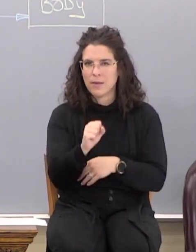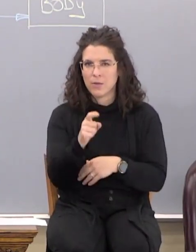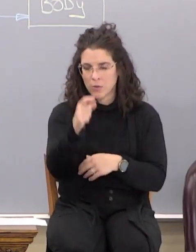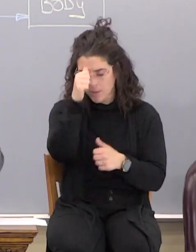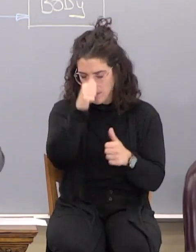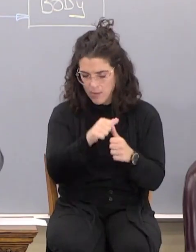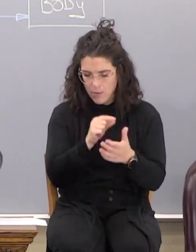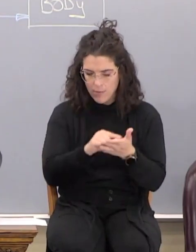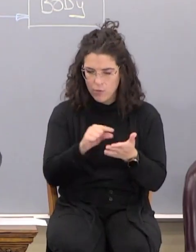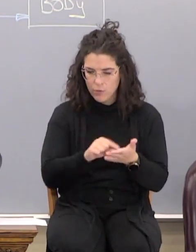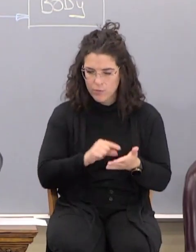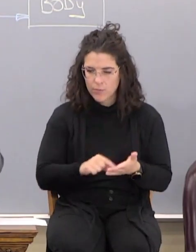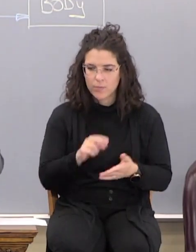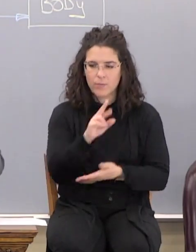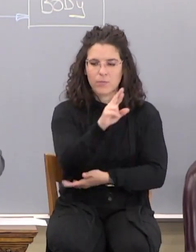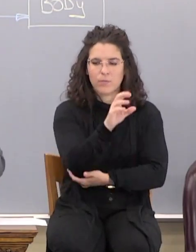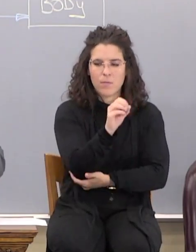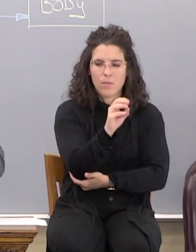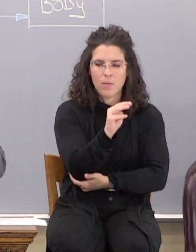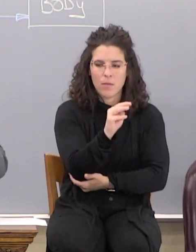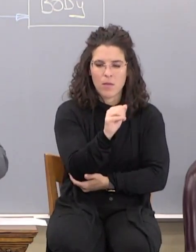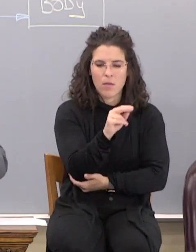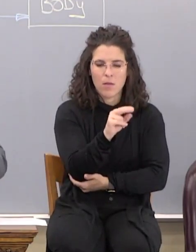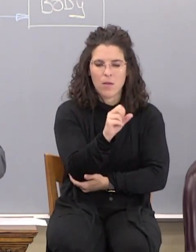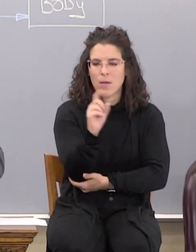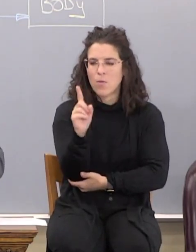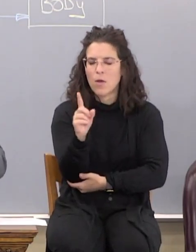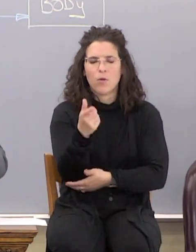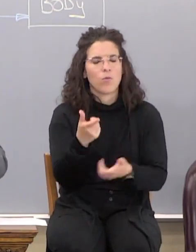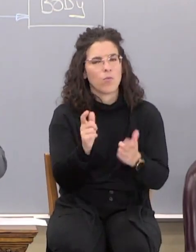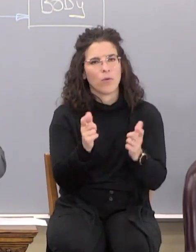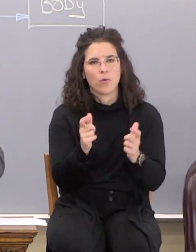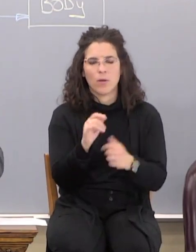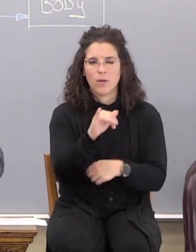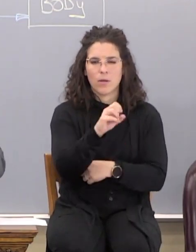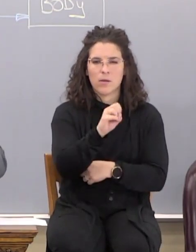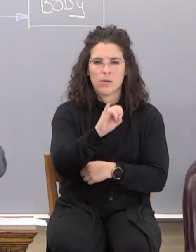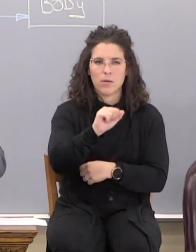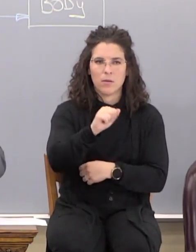verses? Look at Romans chapter 1 real quick. Isaiah